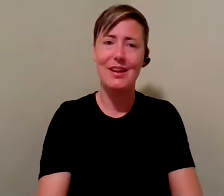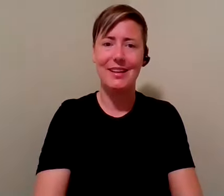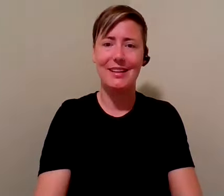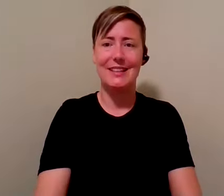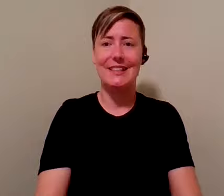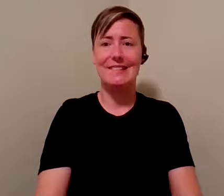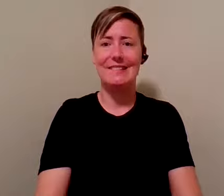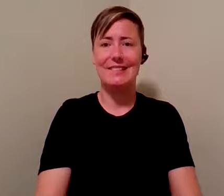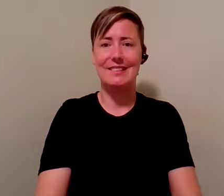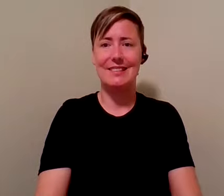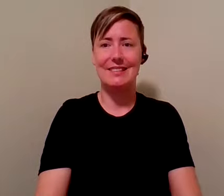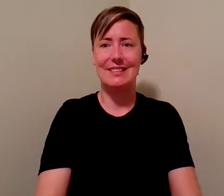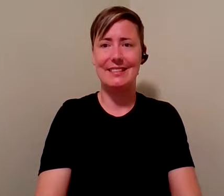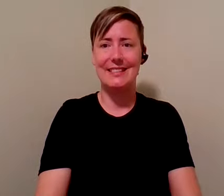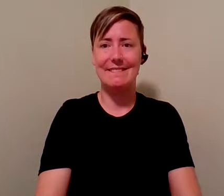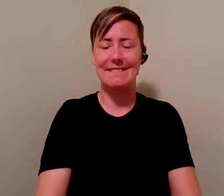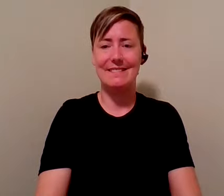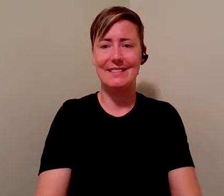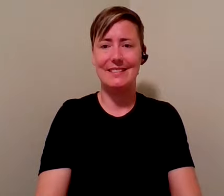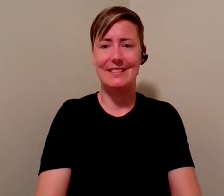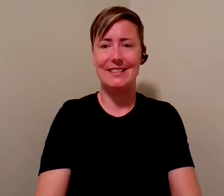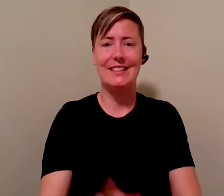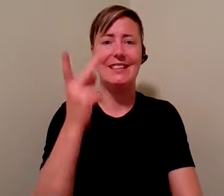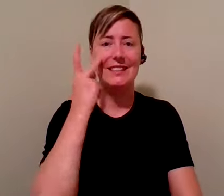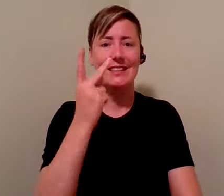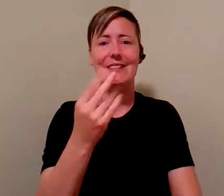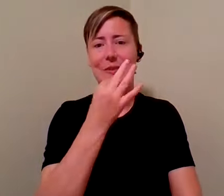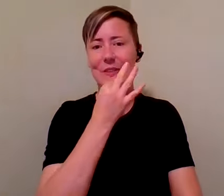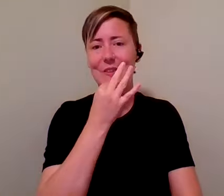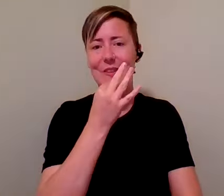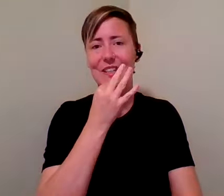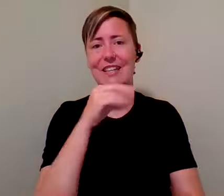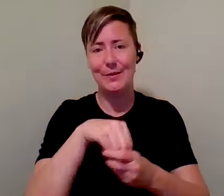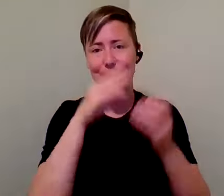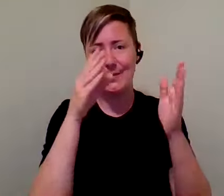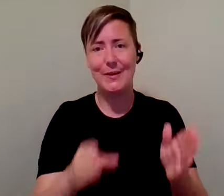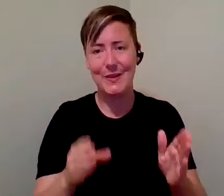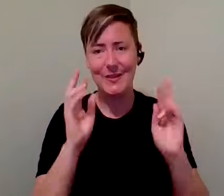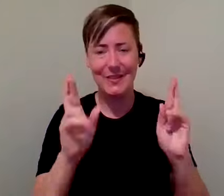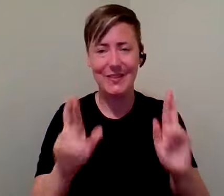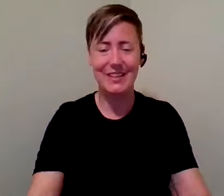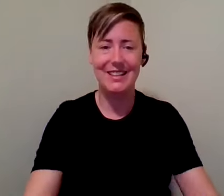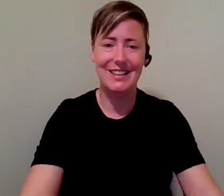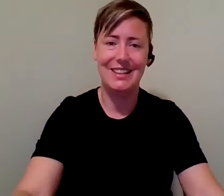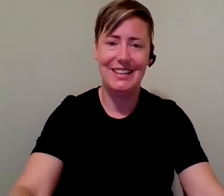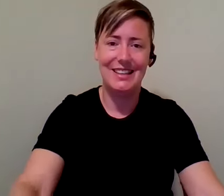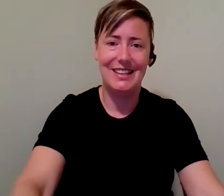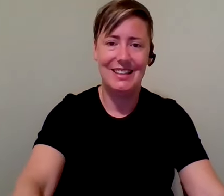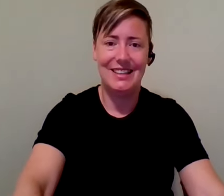Thanks, Roy. See you guys soon and hope not at this time. Good night. Good night, Roy.